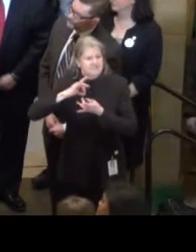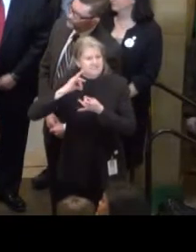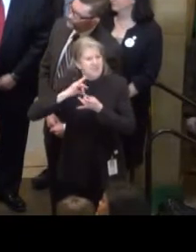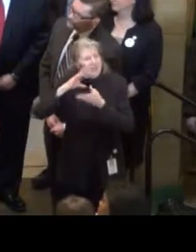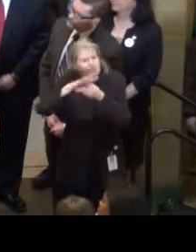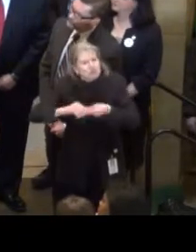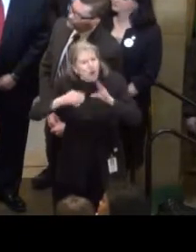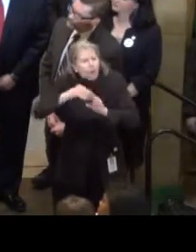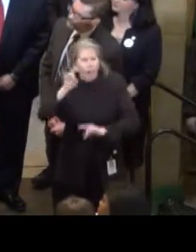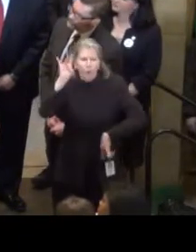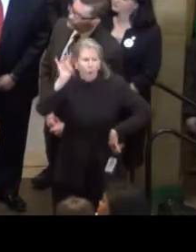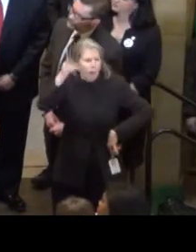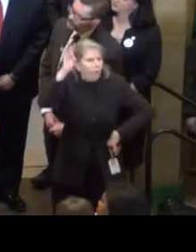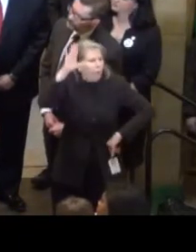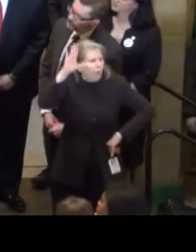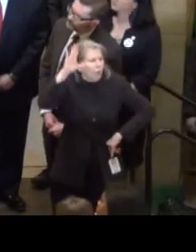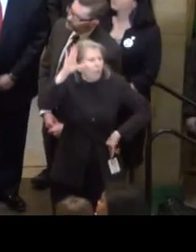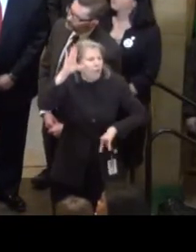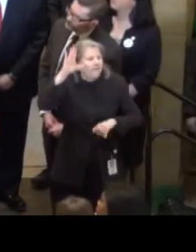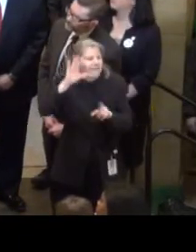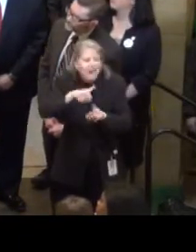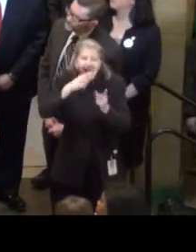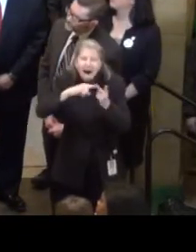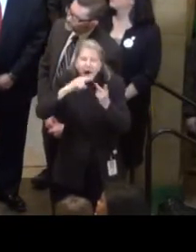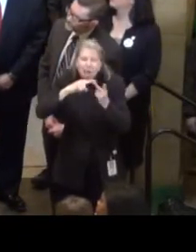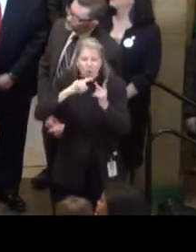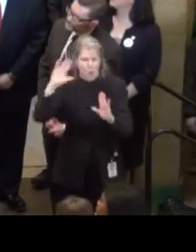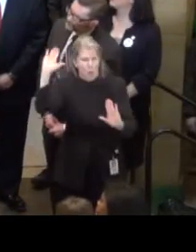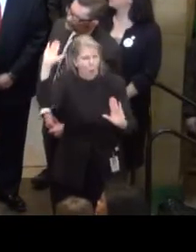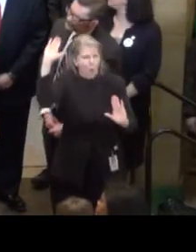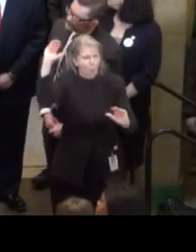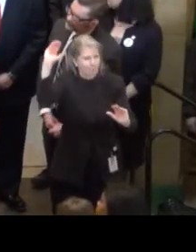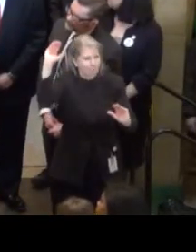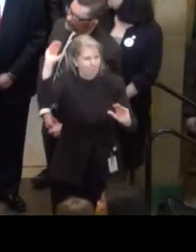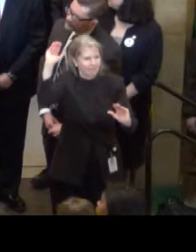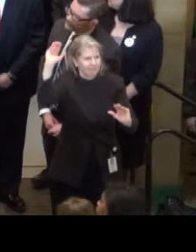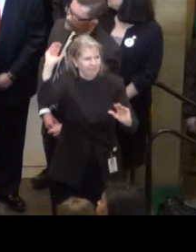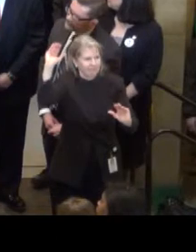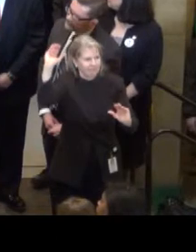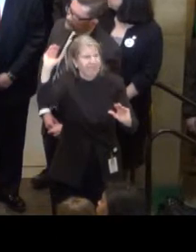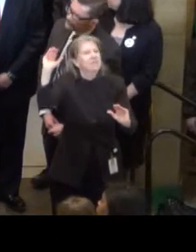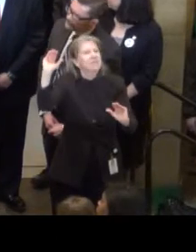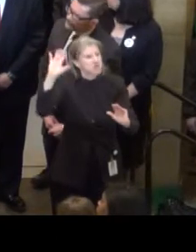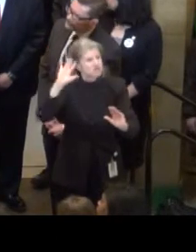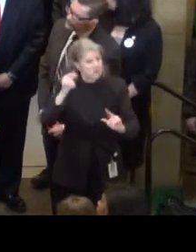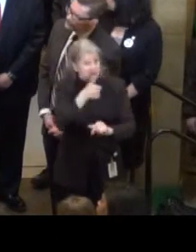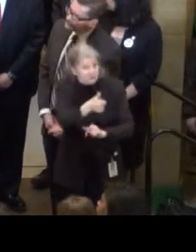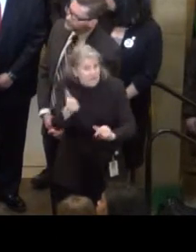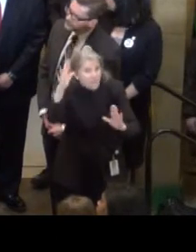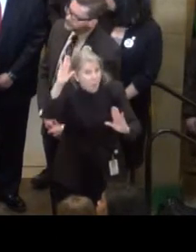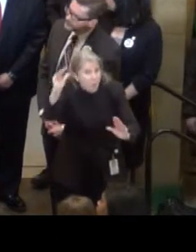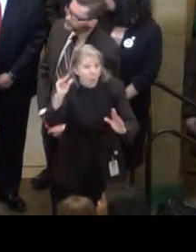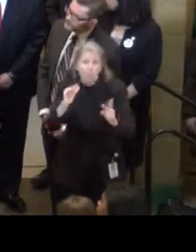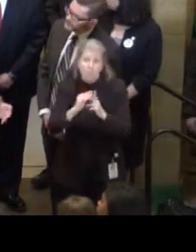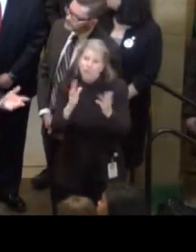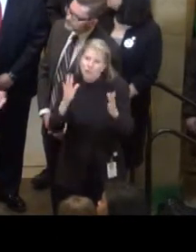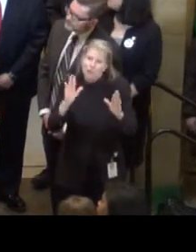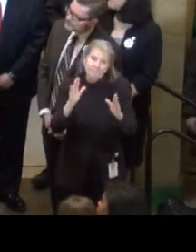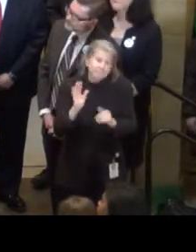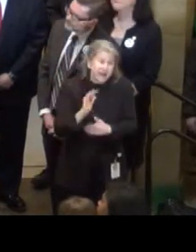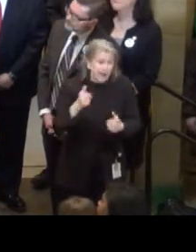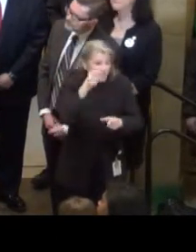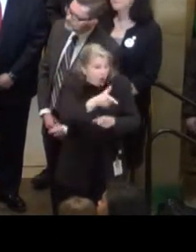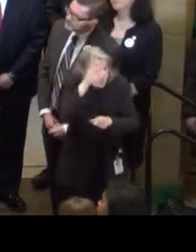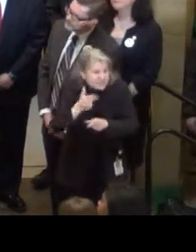also need them to hear about what your hopes are for yourselves, for your younger siblings, for